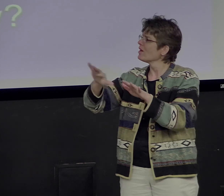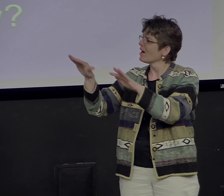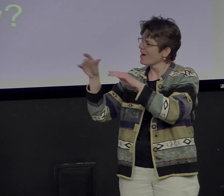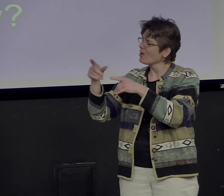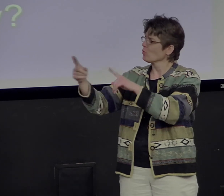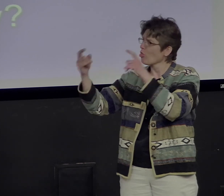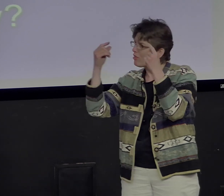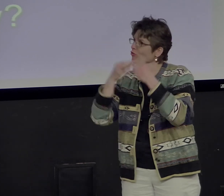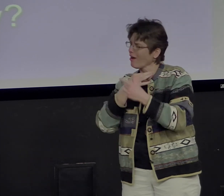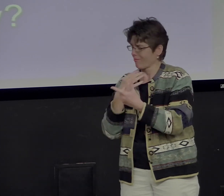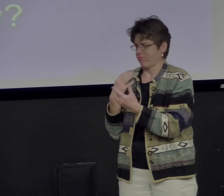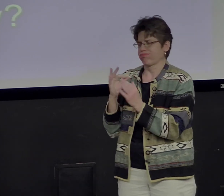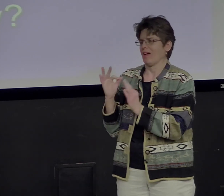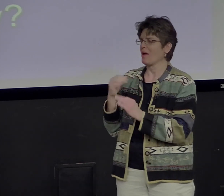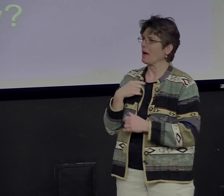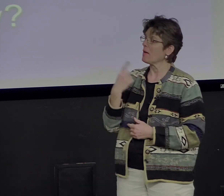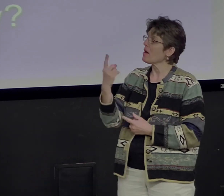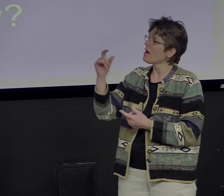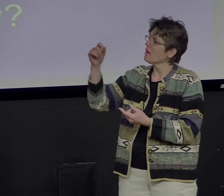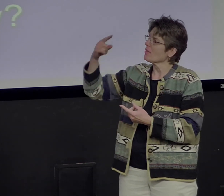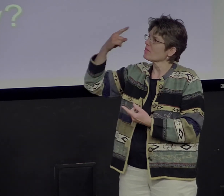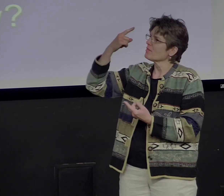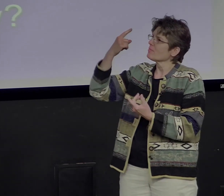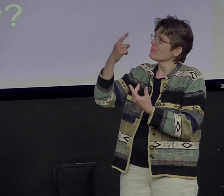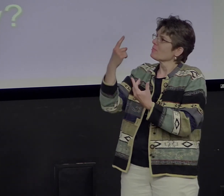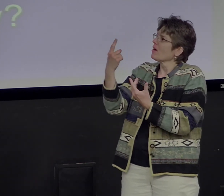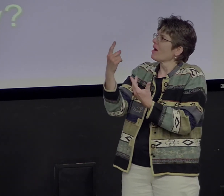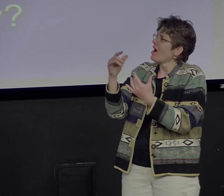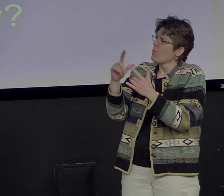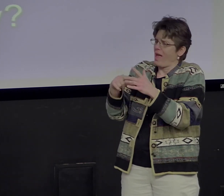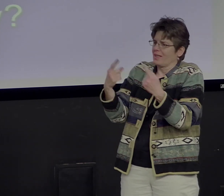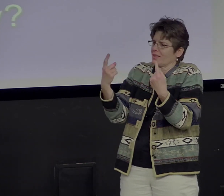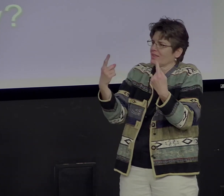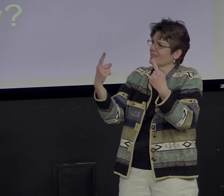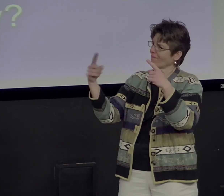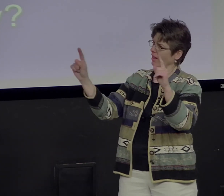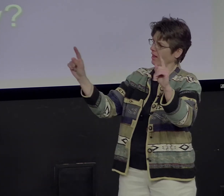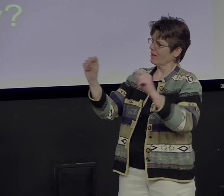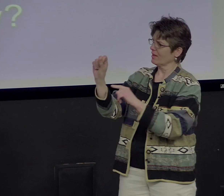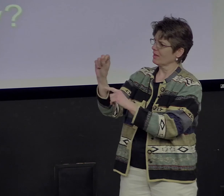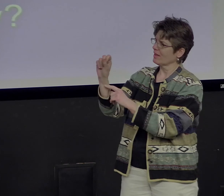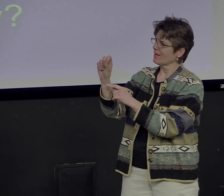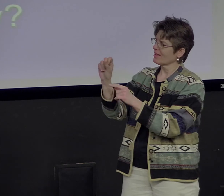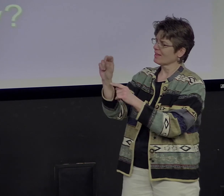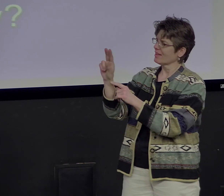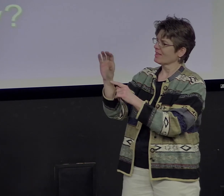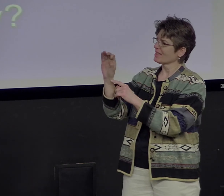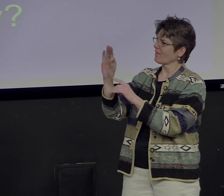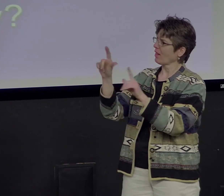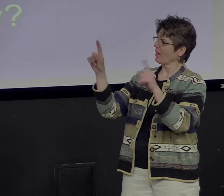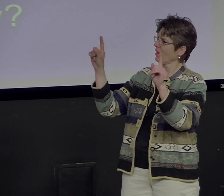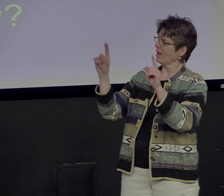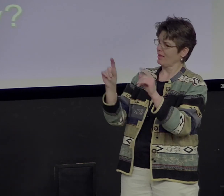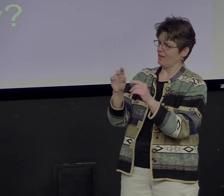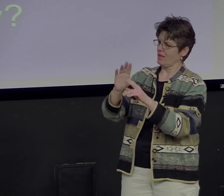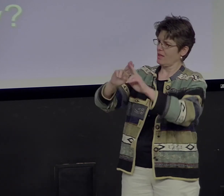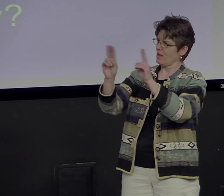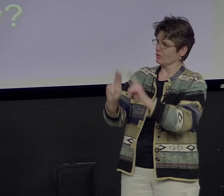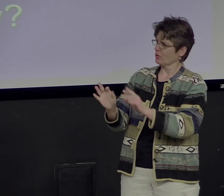beautiful explanation of all of the context that could, you could possibly find oneself in. But I'm wondering,